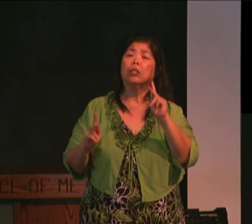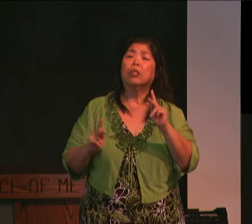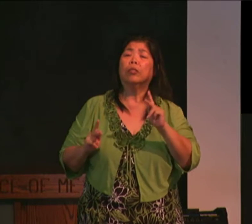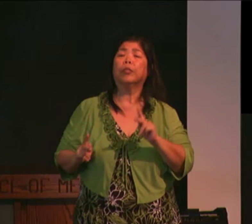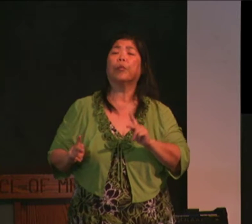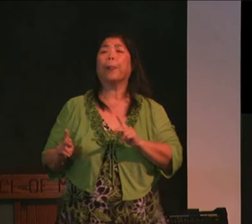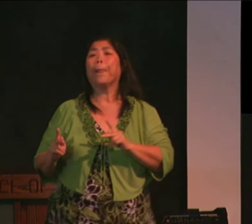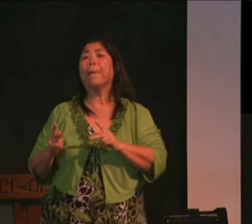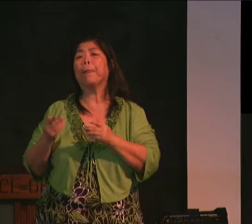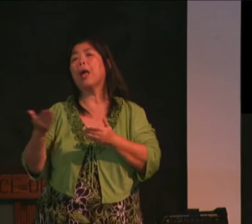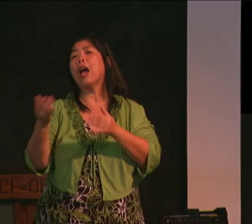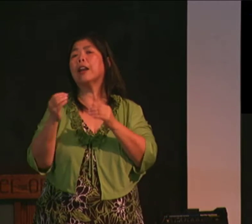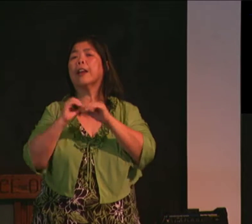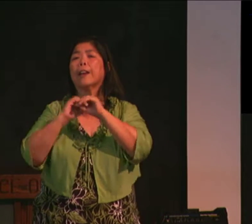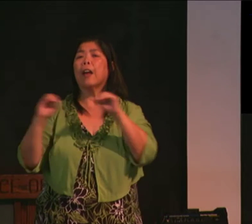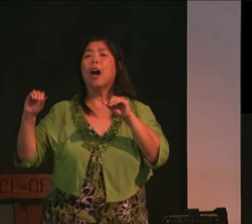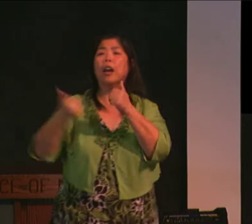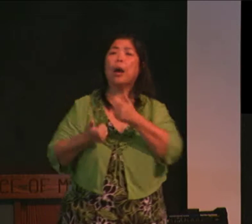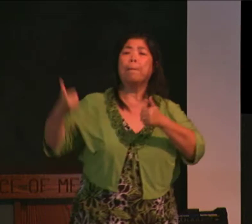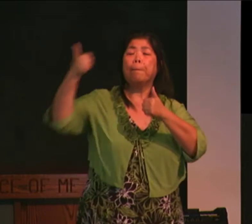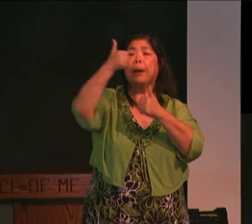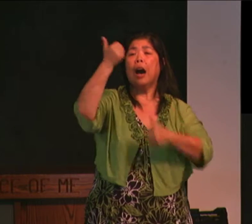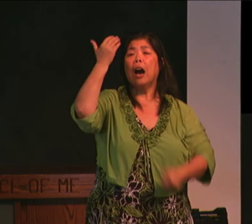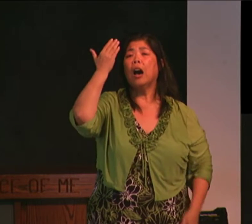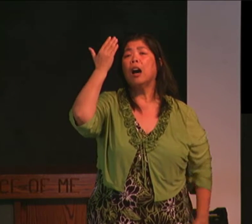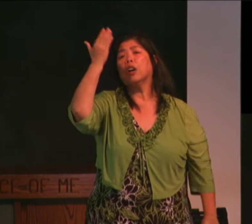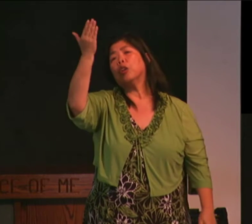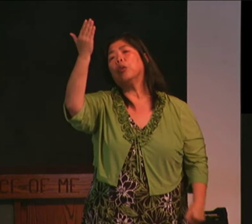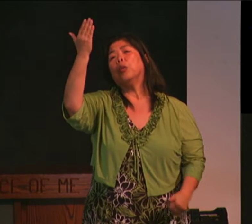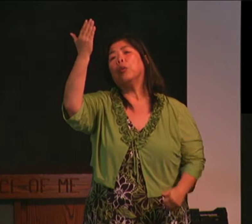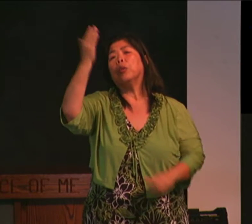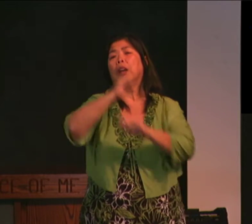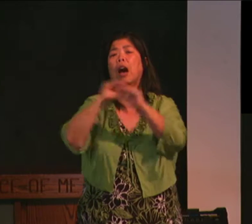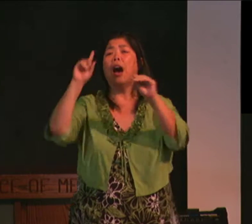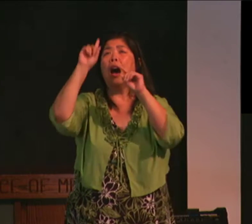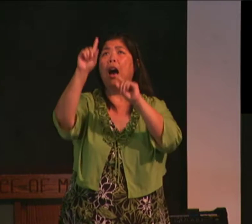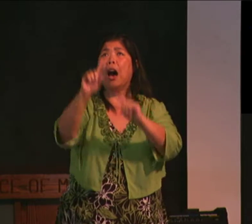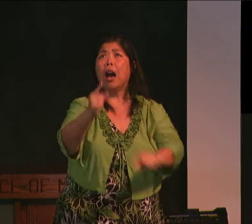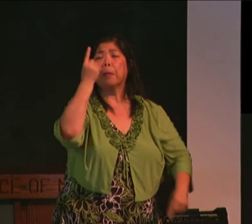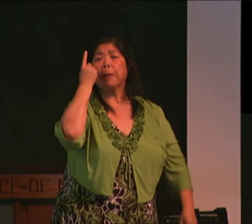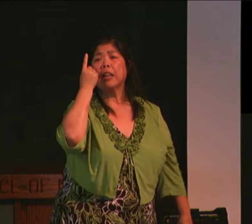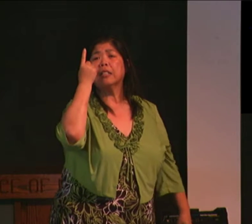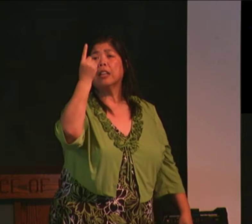There is none above you, none beside